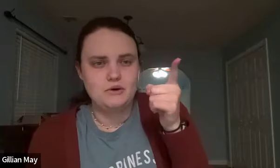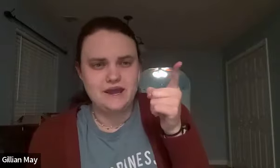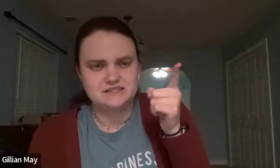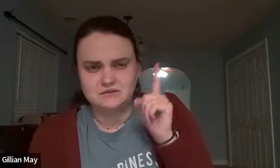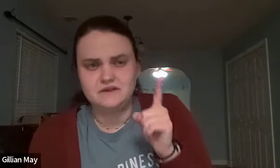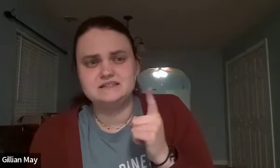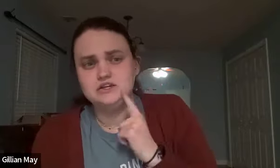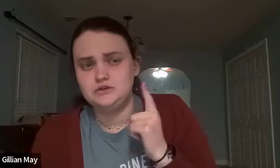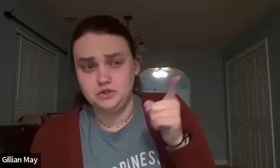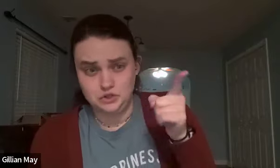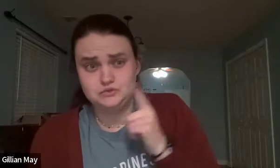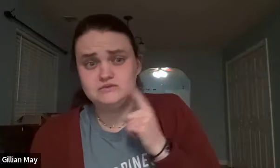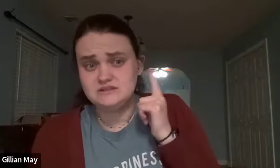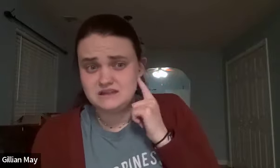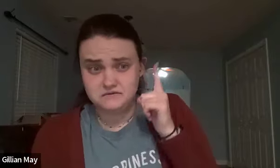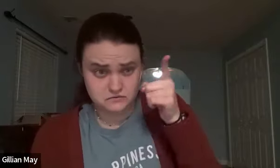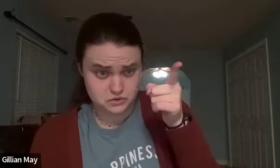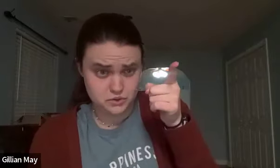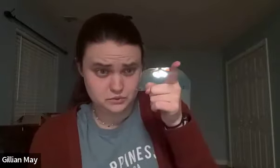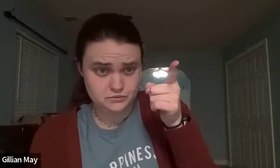back to them, like saying, you deaf, you.